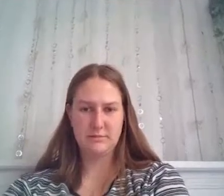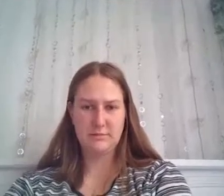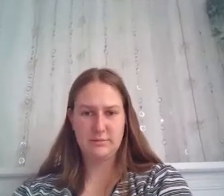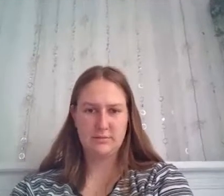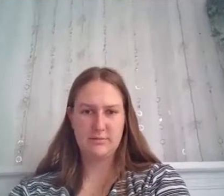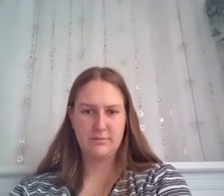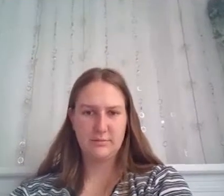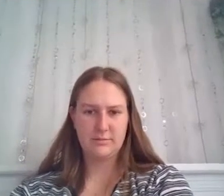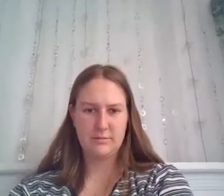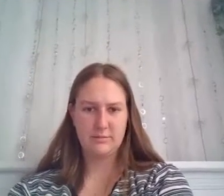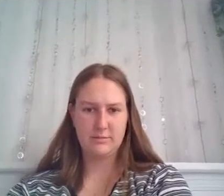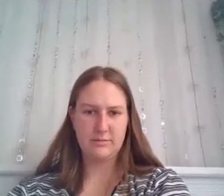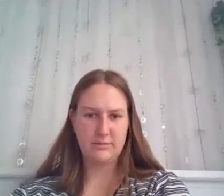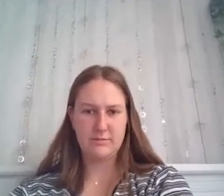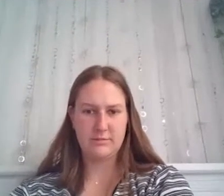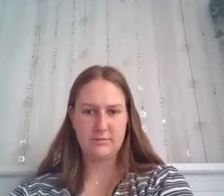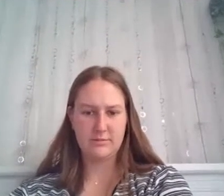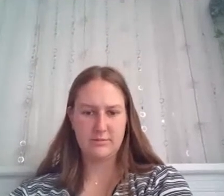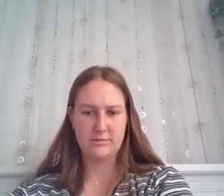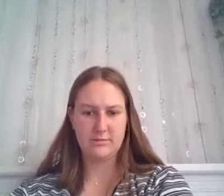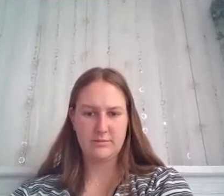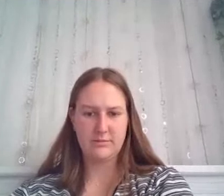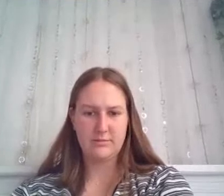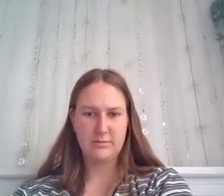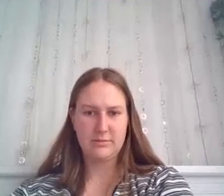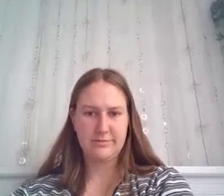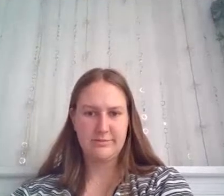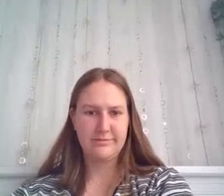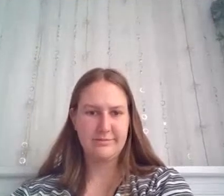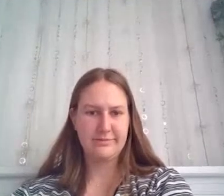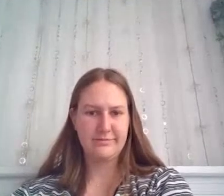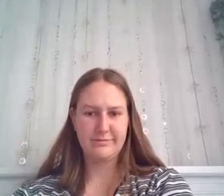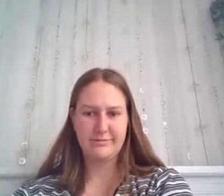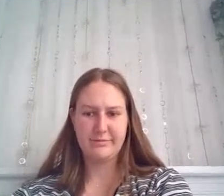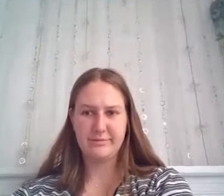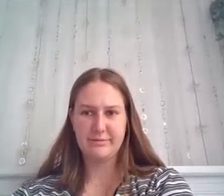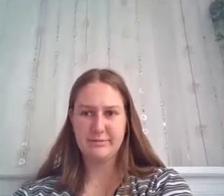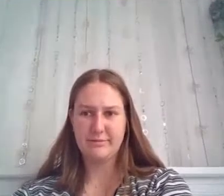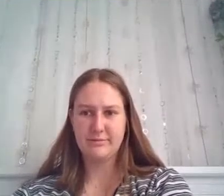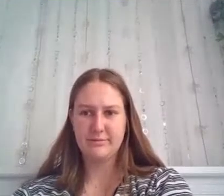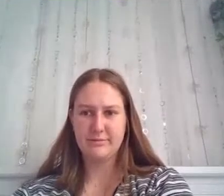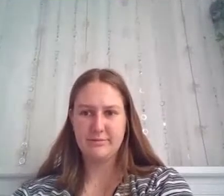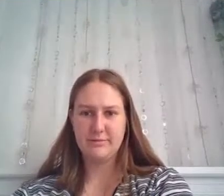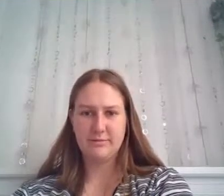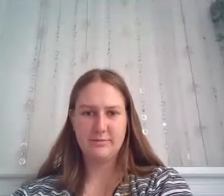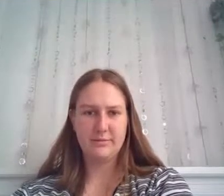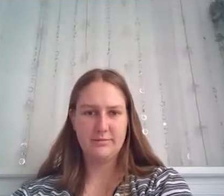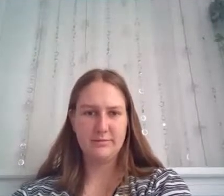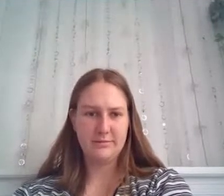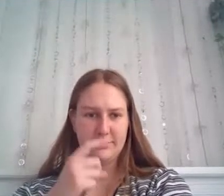got Ishtar in the room to provide tech support. We don't seem to have a chat function in this Teams, so put up your hand